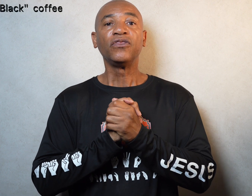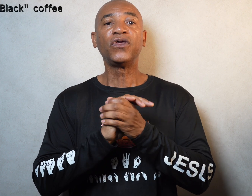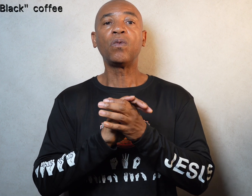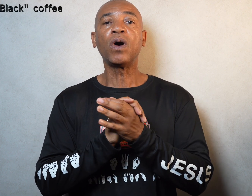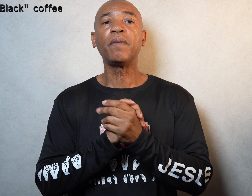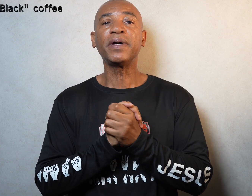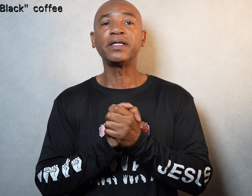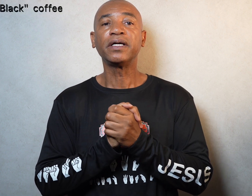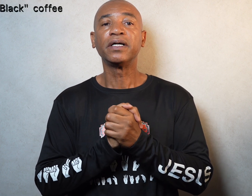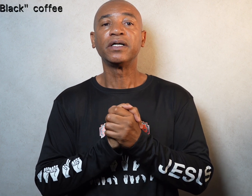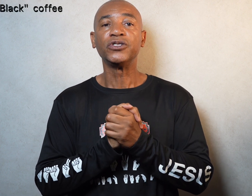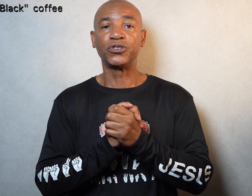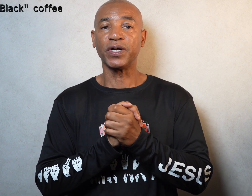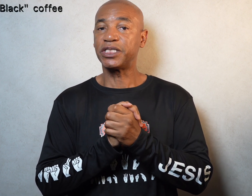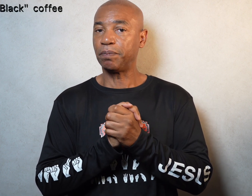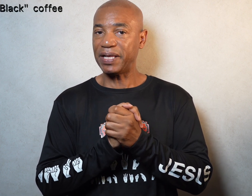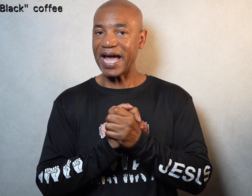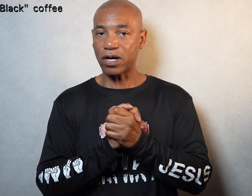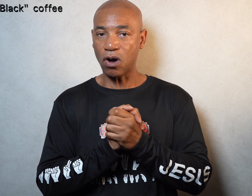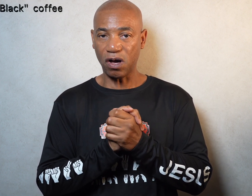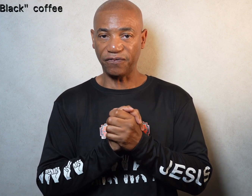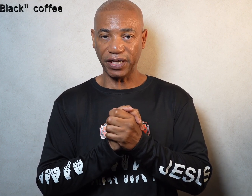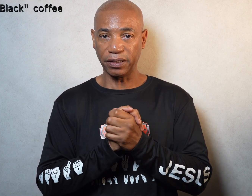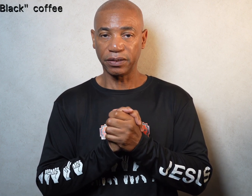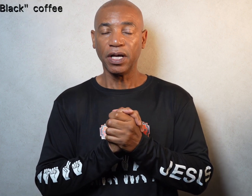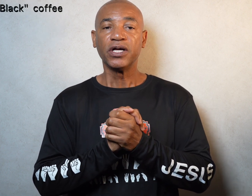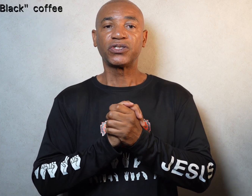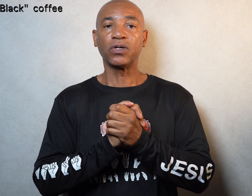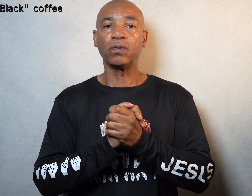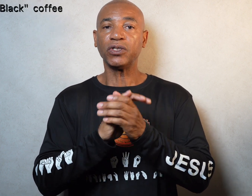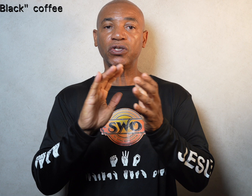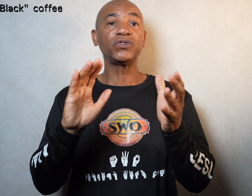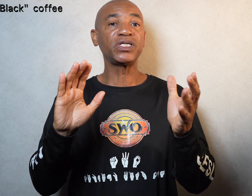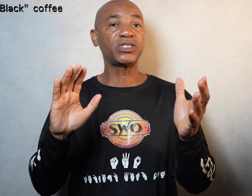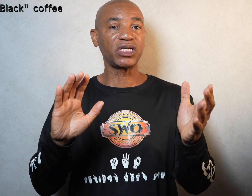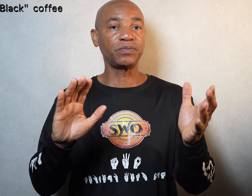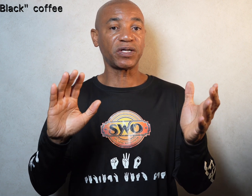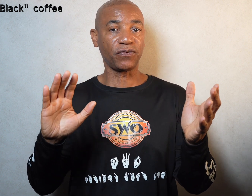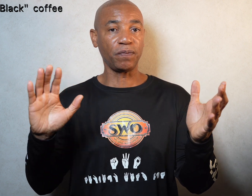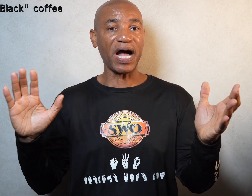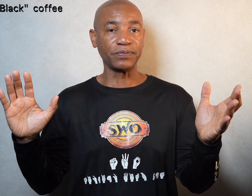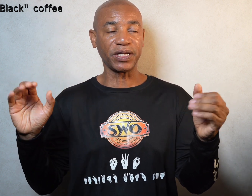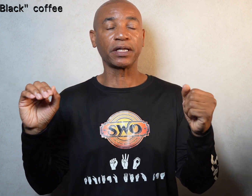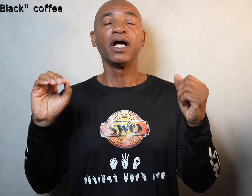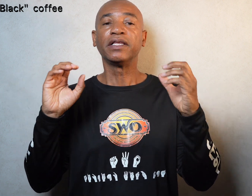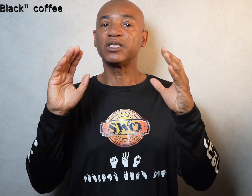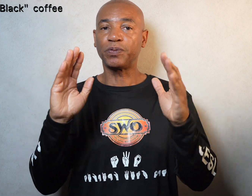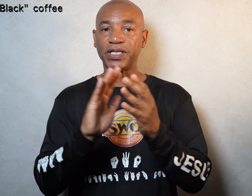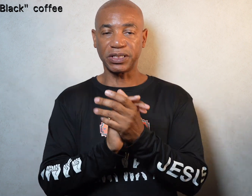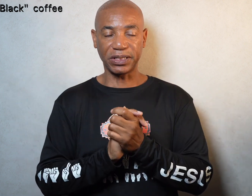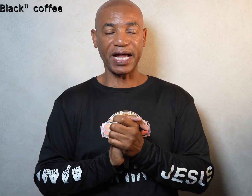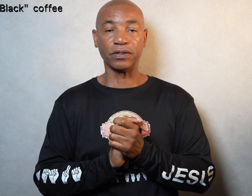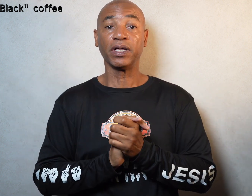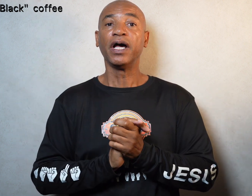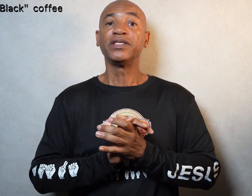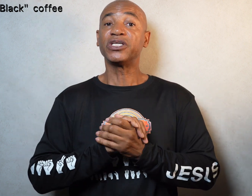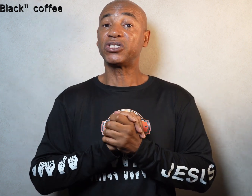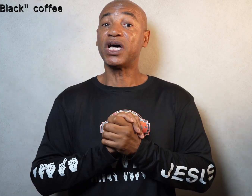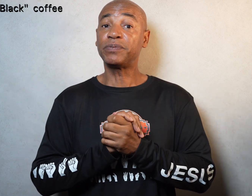The woman drinks black coffee. So using subject, verb, object, let's break this down. The subject